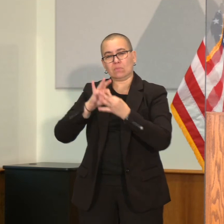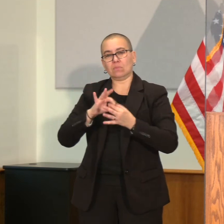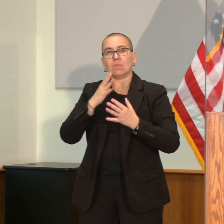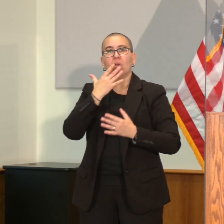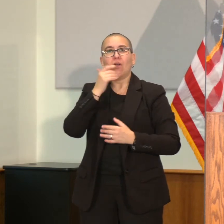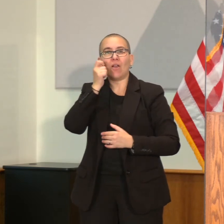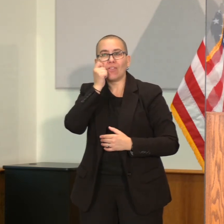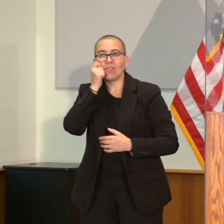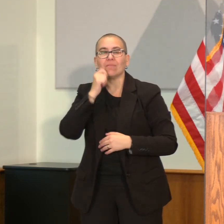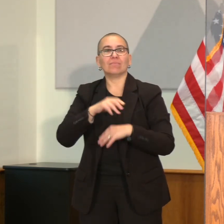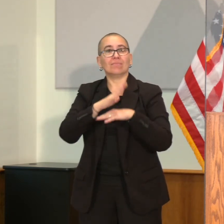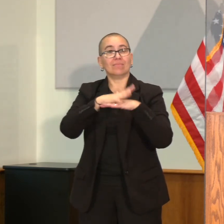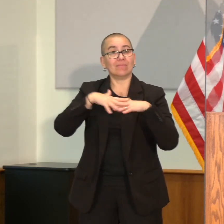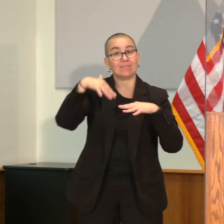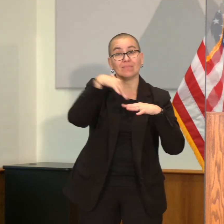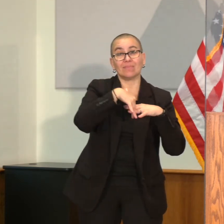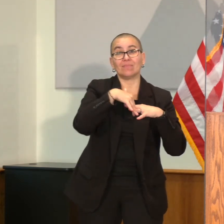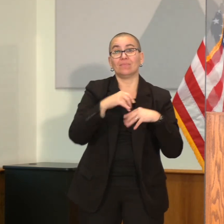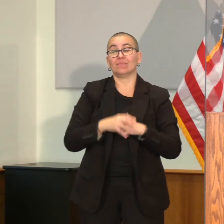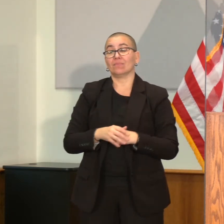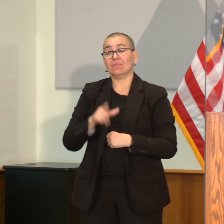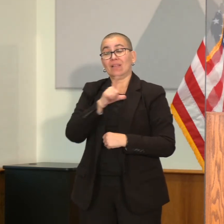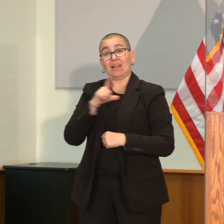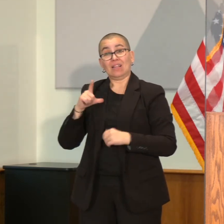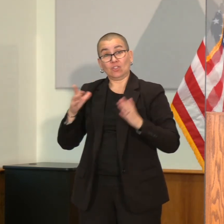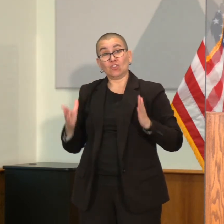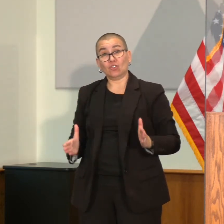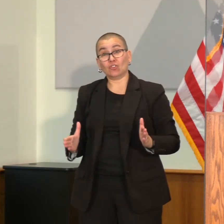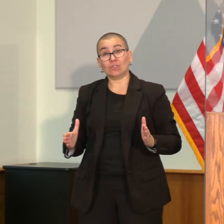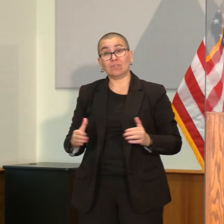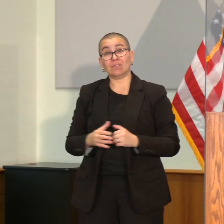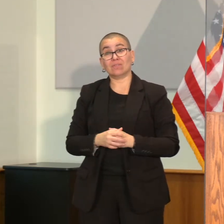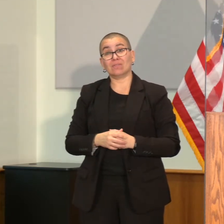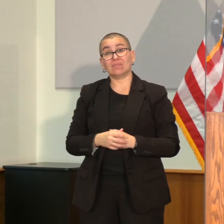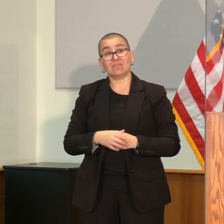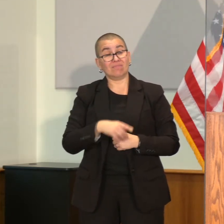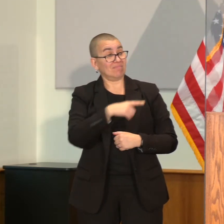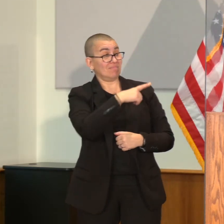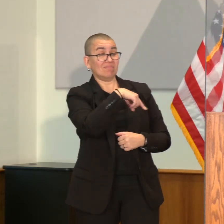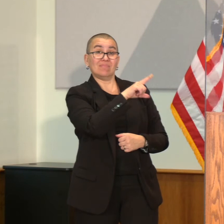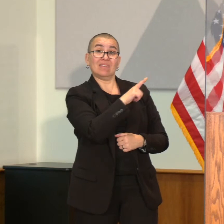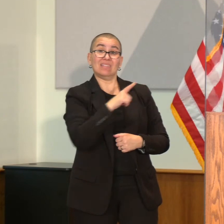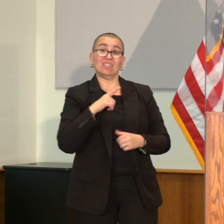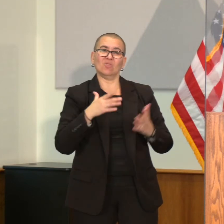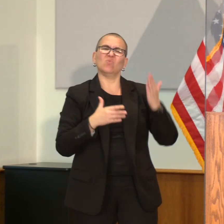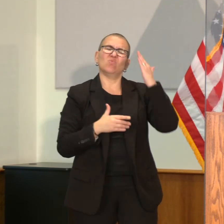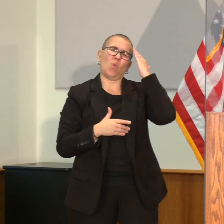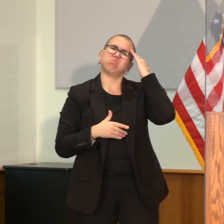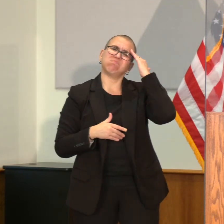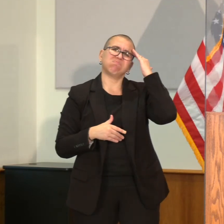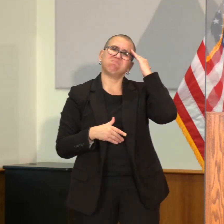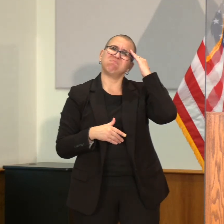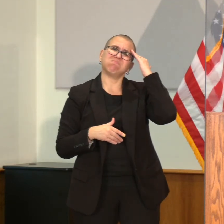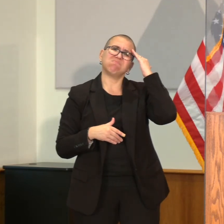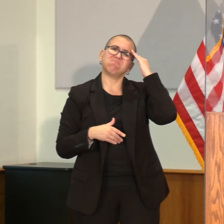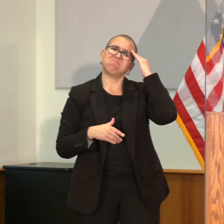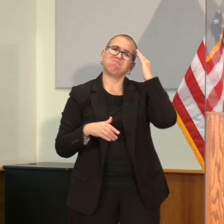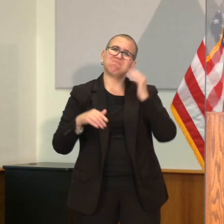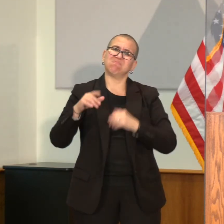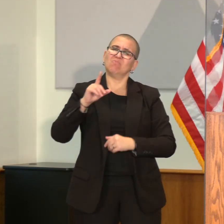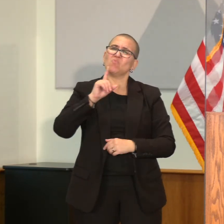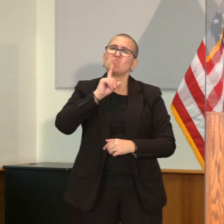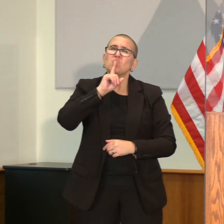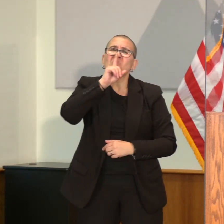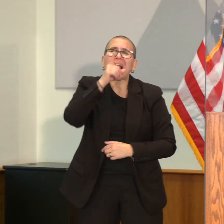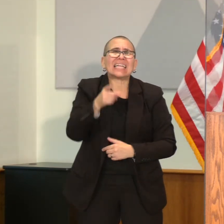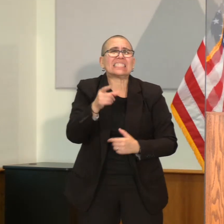indigenous legislators, is that we clearly know that the reality of our society is that our very